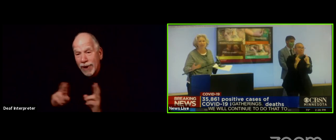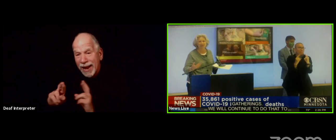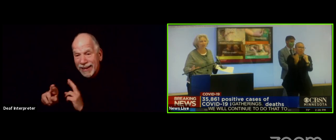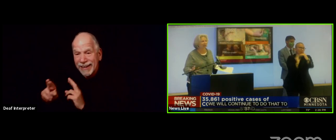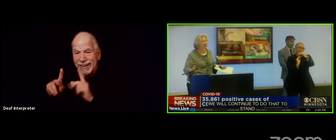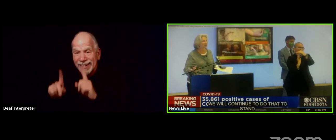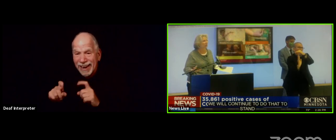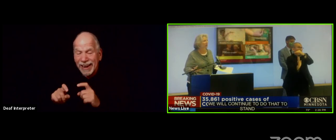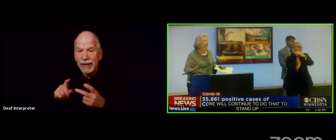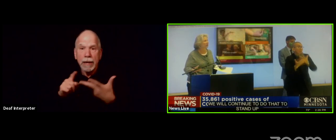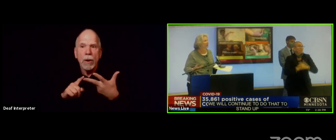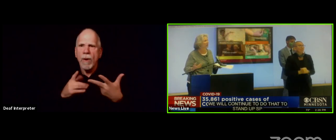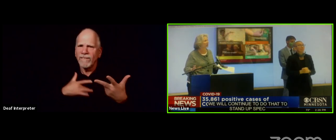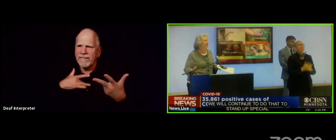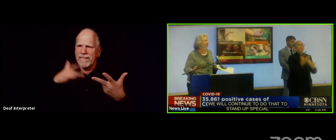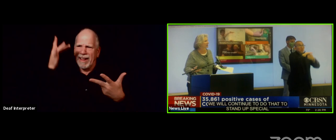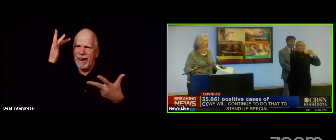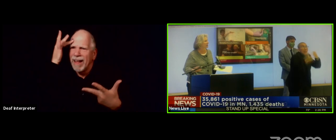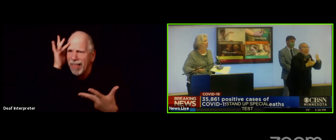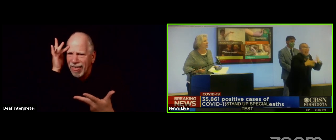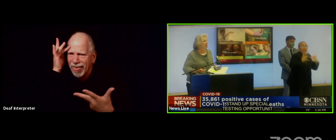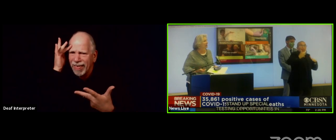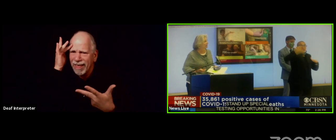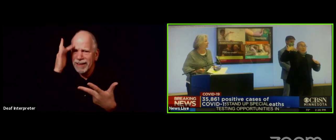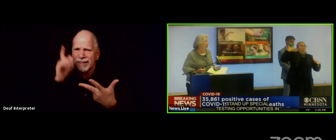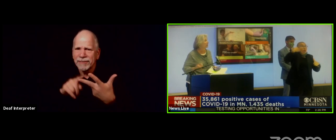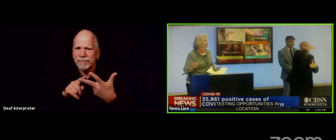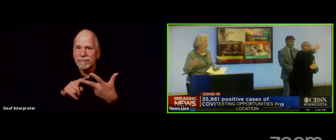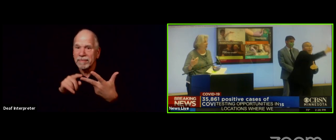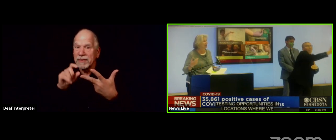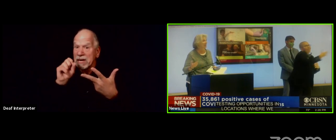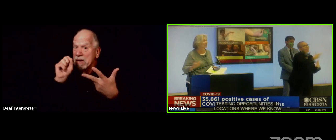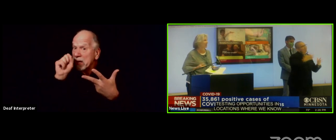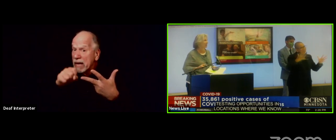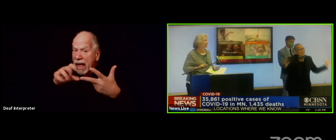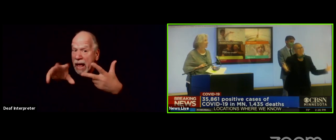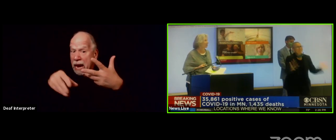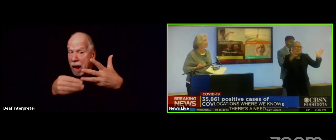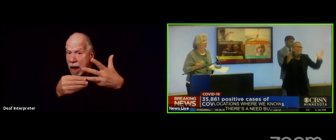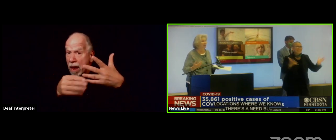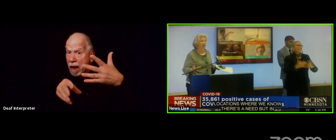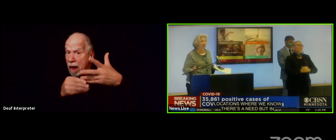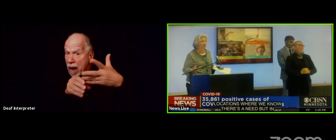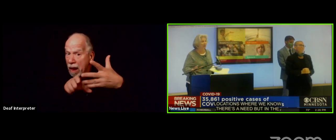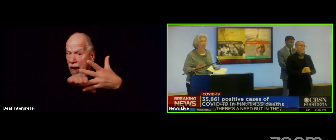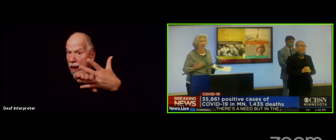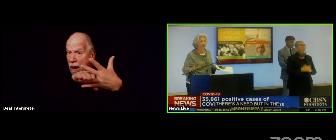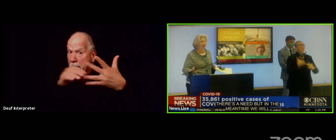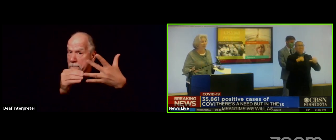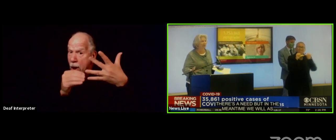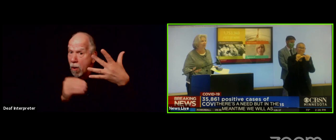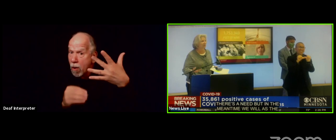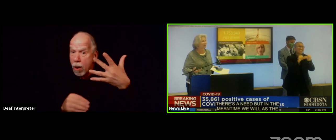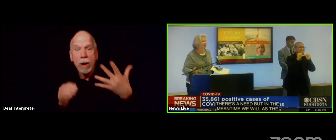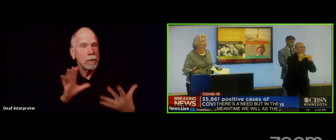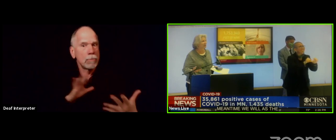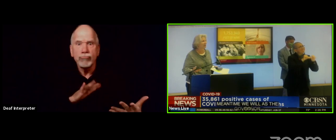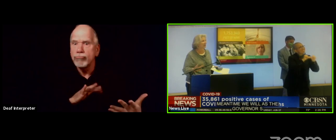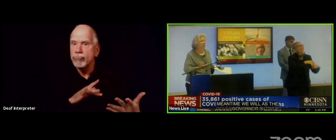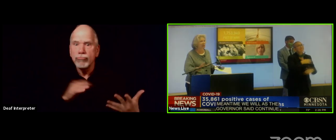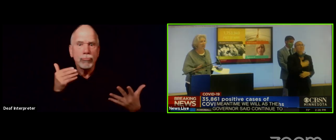opportunities in locations where we know there's a need. But in the meantime, we will, as the governor said, continue to just try to problem solve with the health systems, make